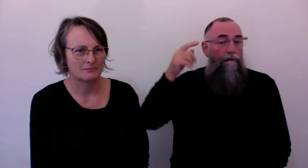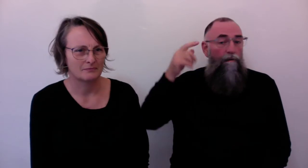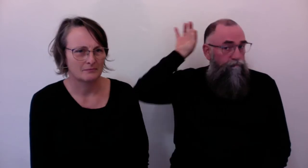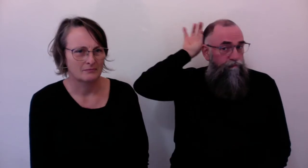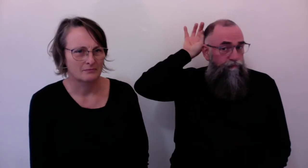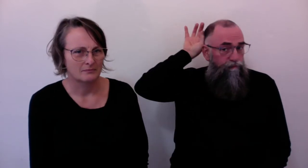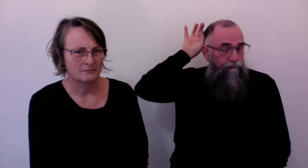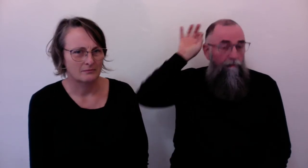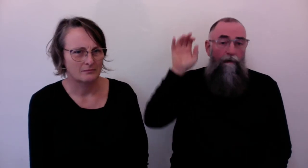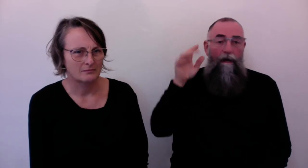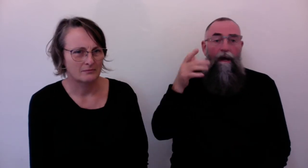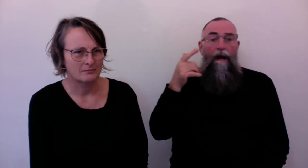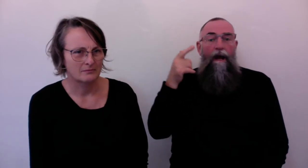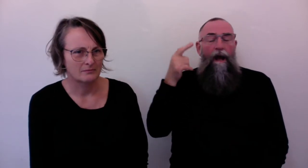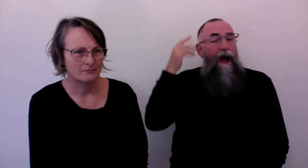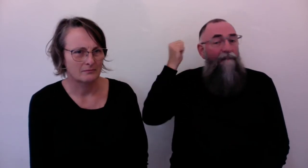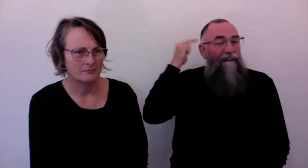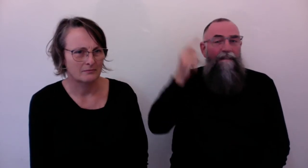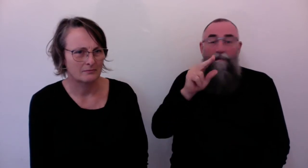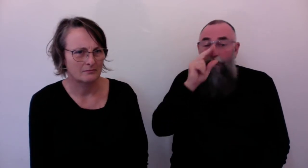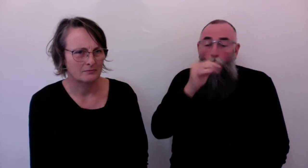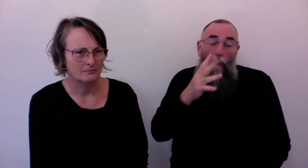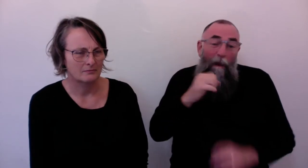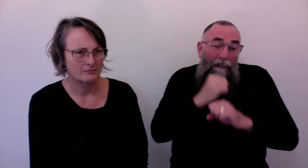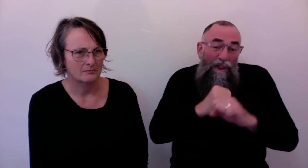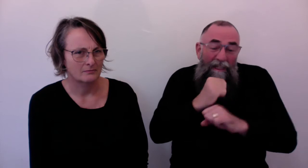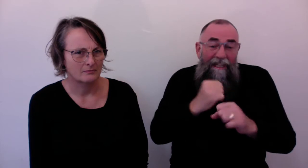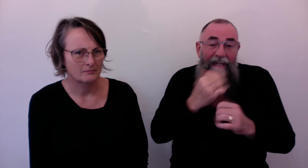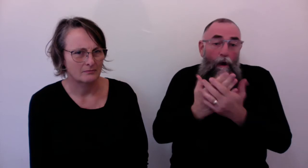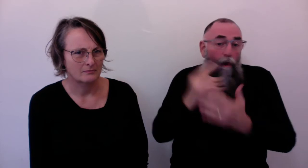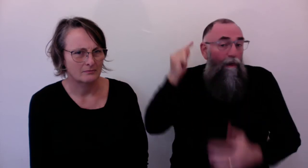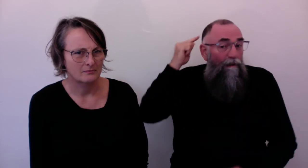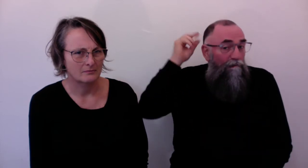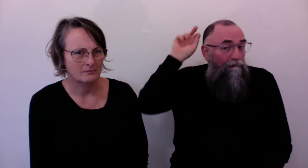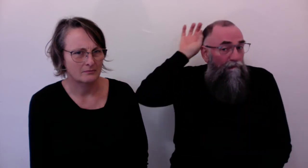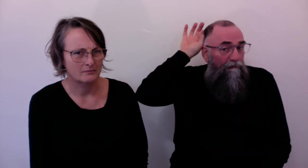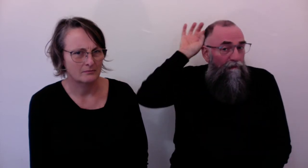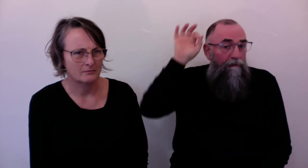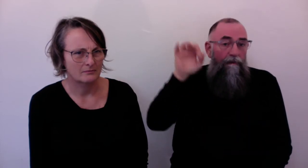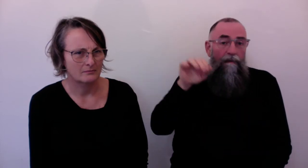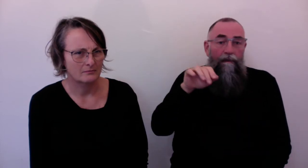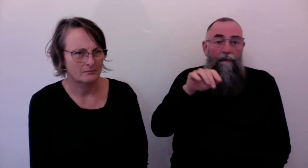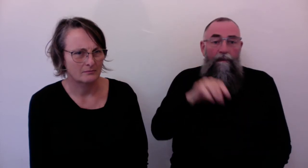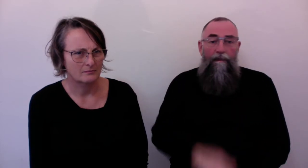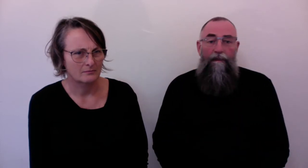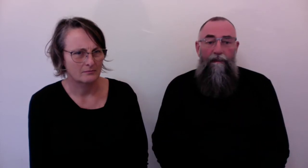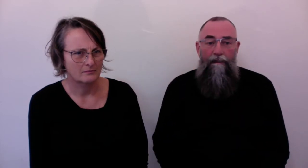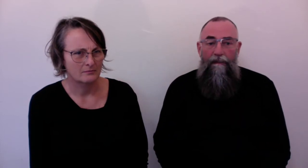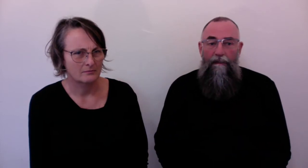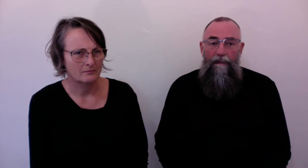grip. Yeah. There's a little machine at the top, Yeah, and that's the coil or wire, like a USB wire, goes towards a little circle.